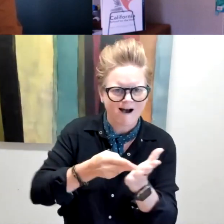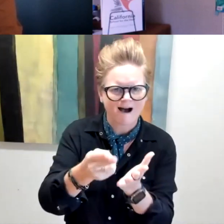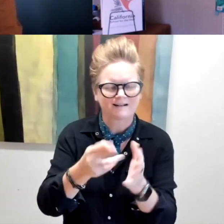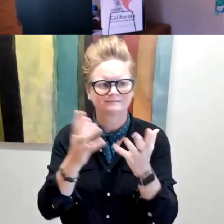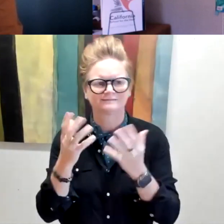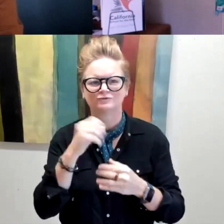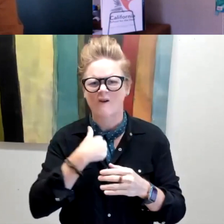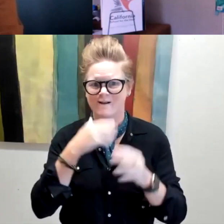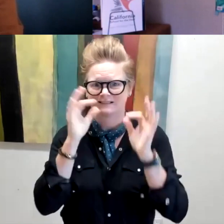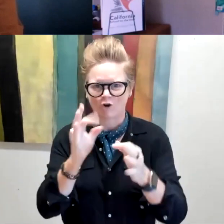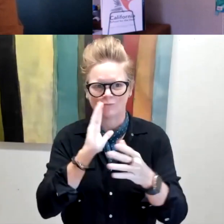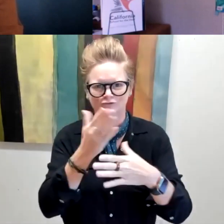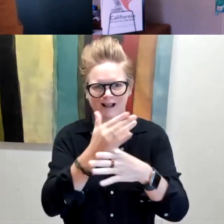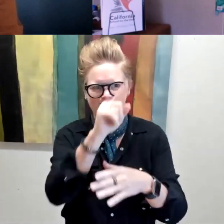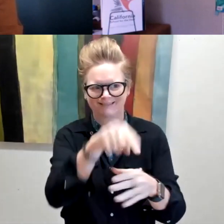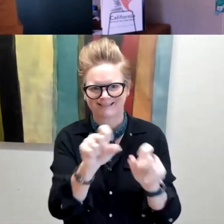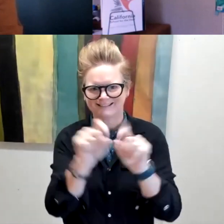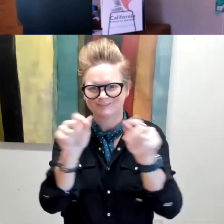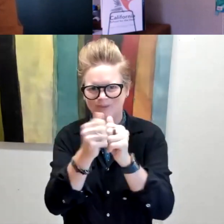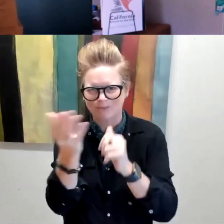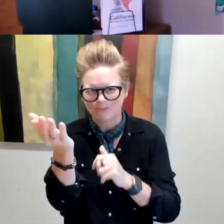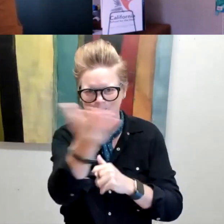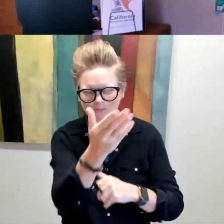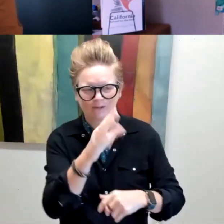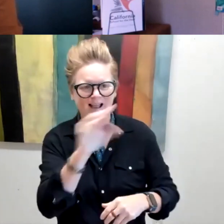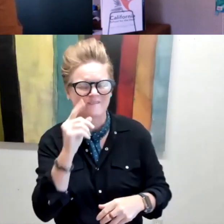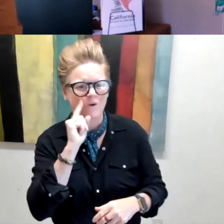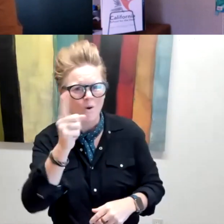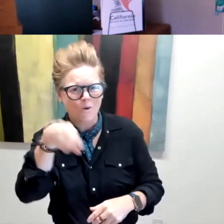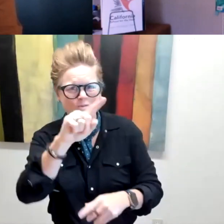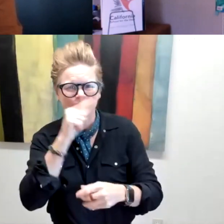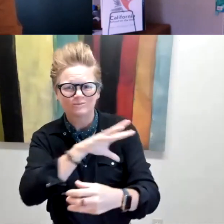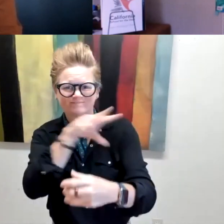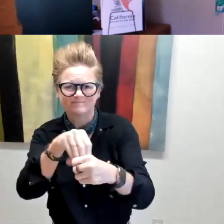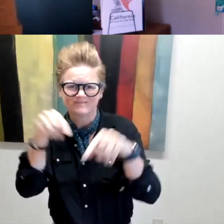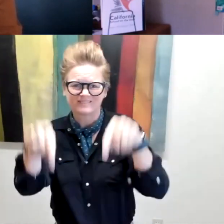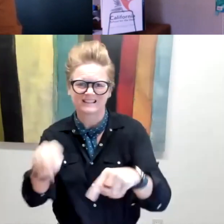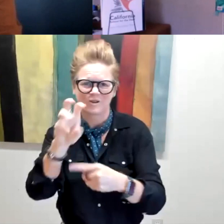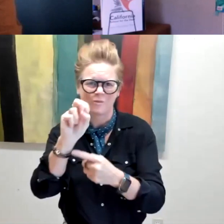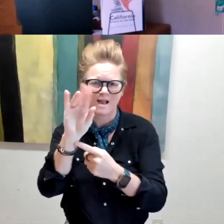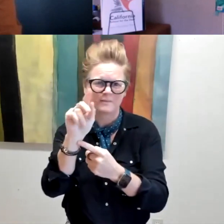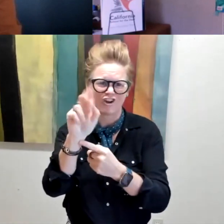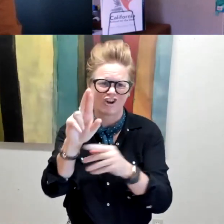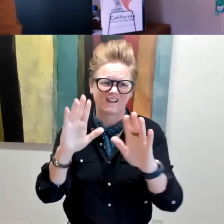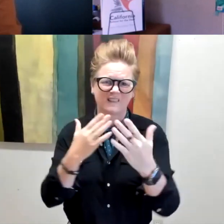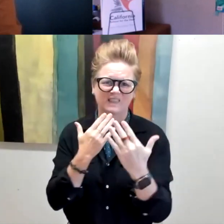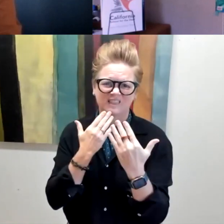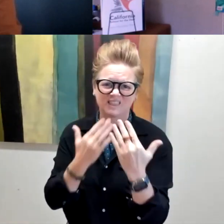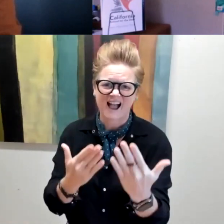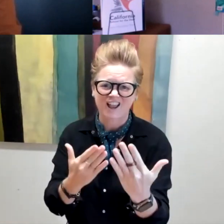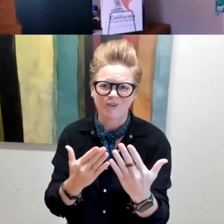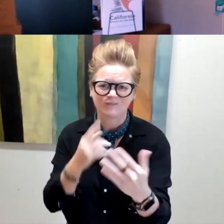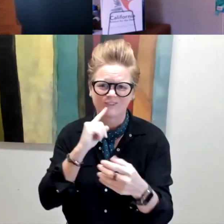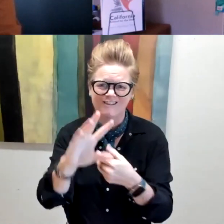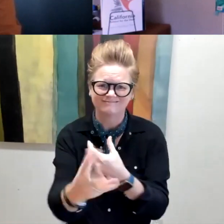light bulbs have gone on, and to be just really authentic and open and share with these other parents. So thank you so much